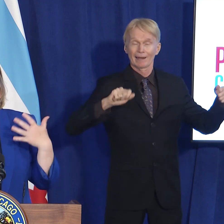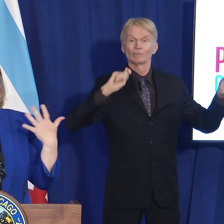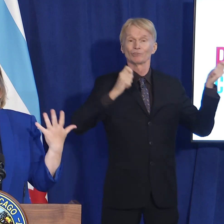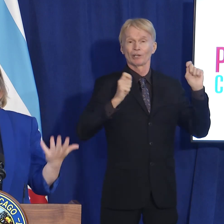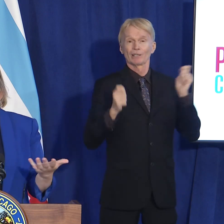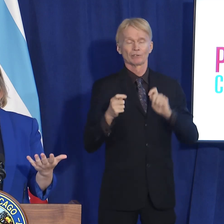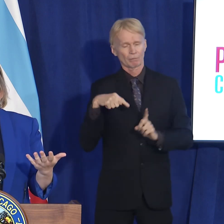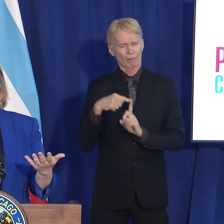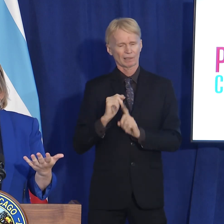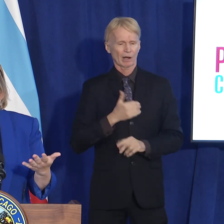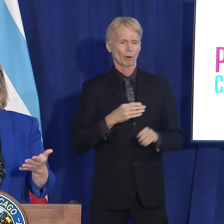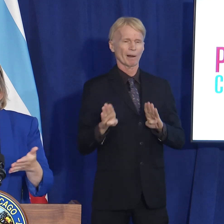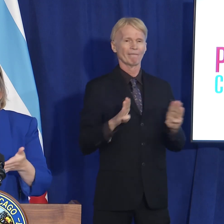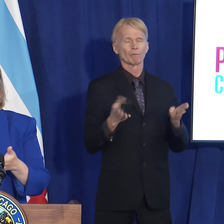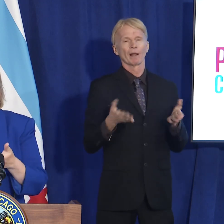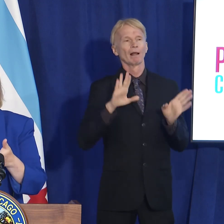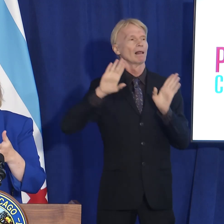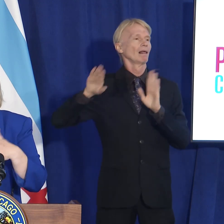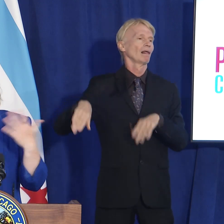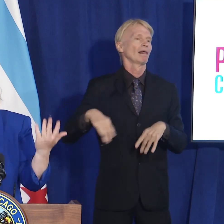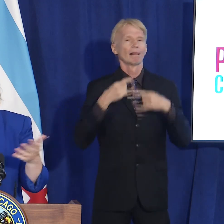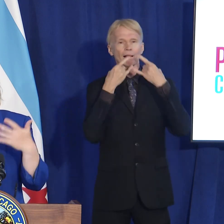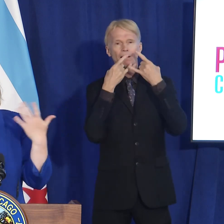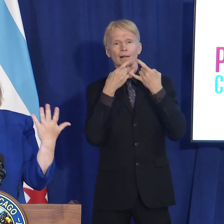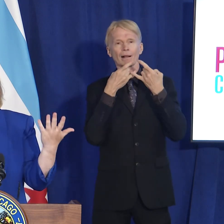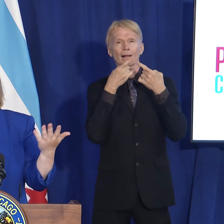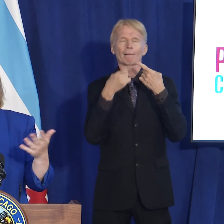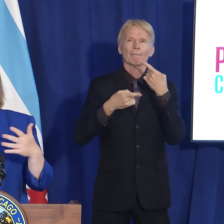continues to loosen around